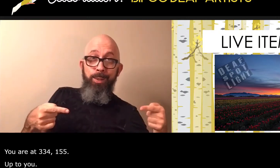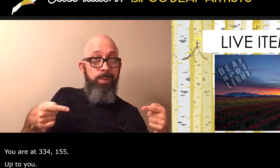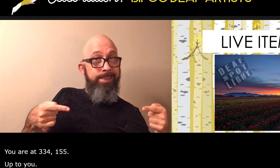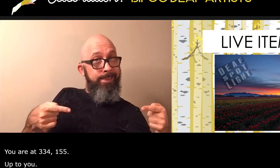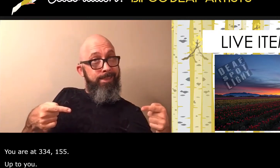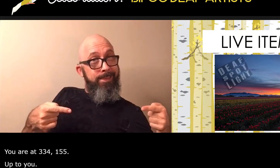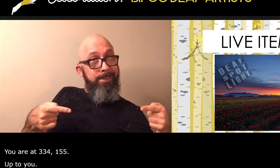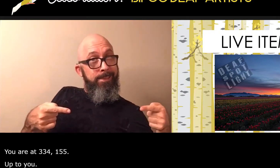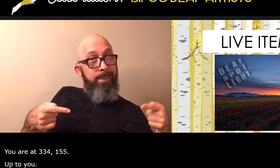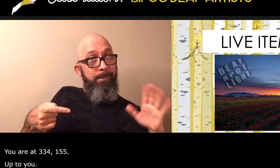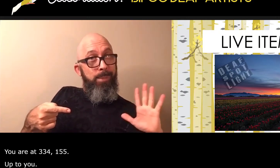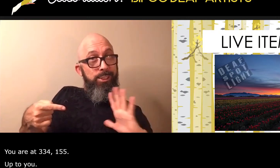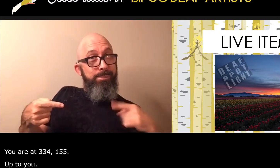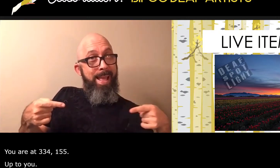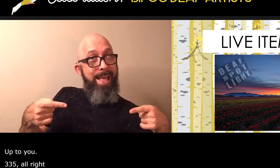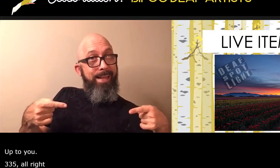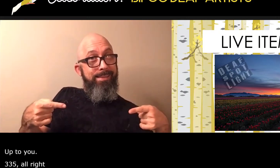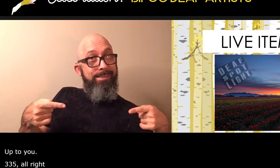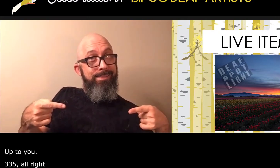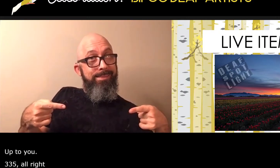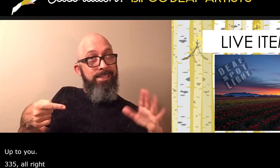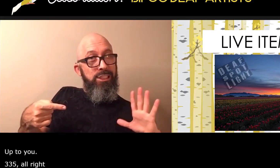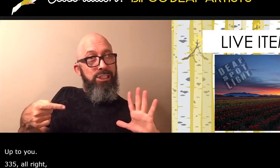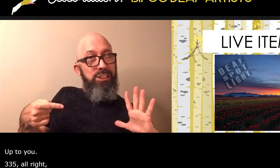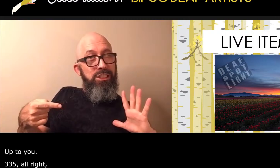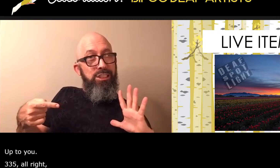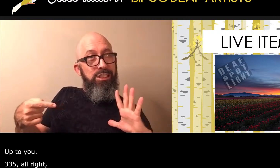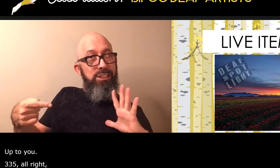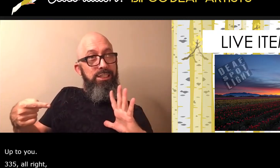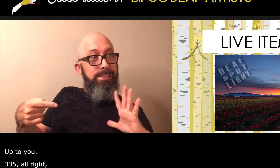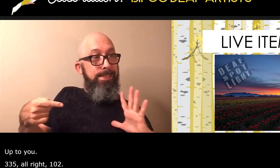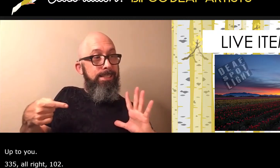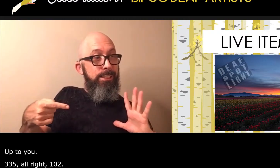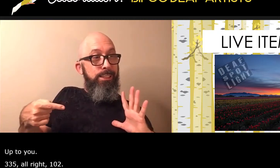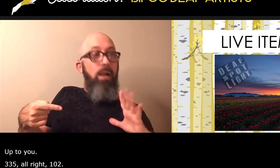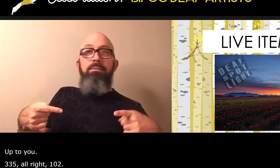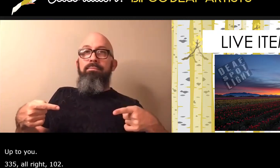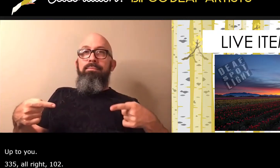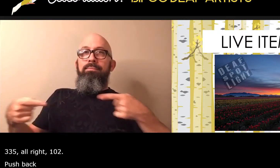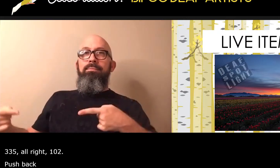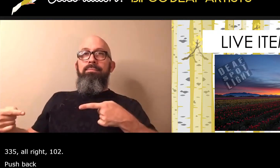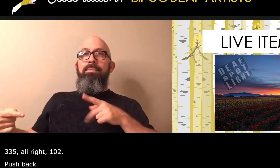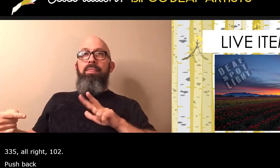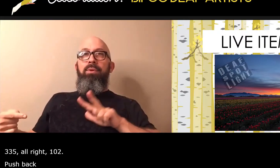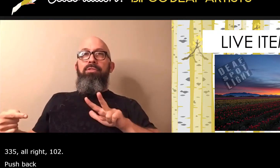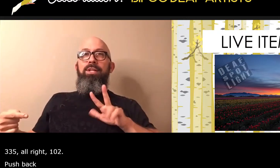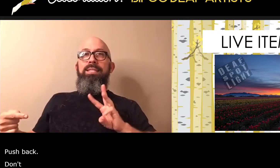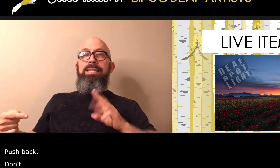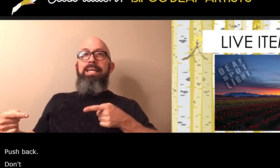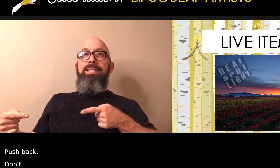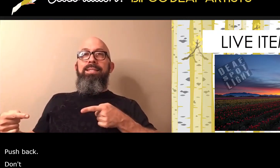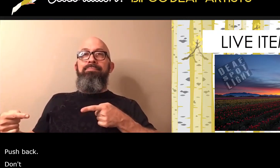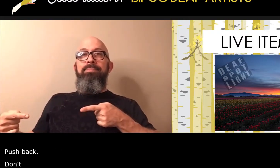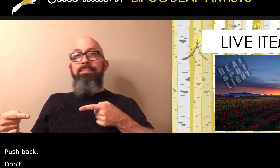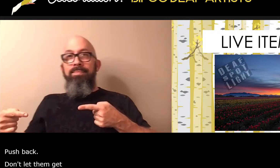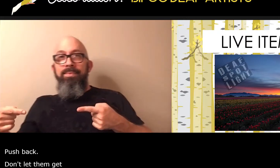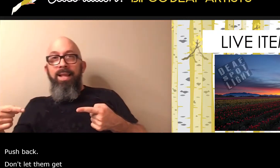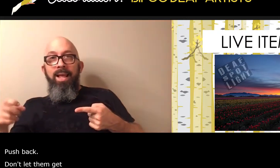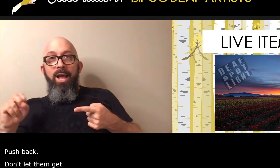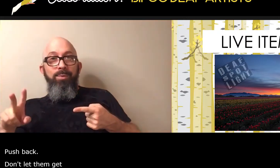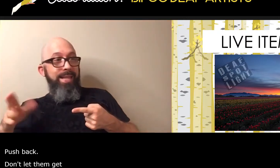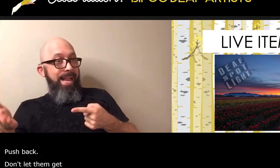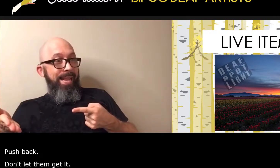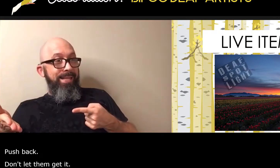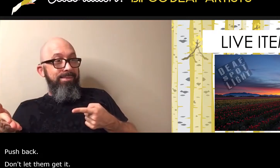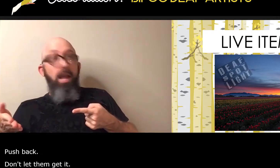335, all right, 102. Push back, don't let them get it. It's